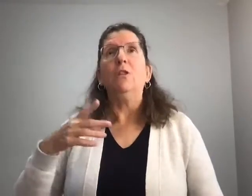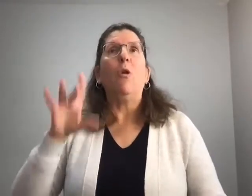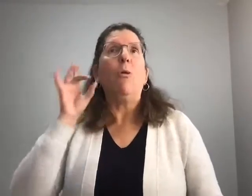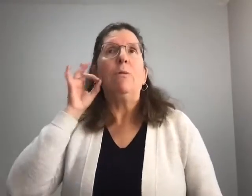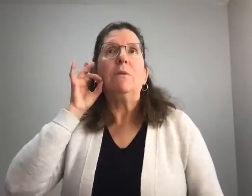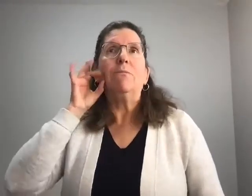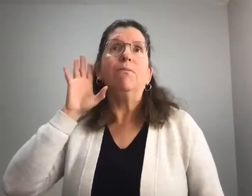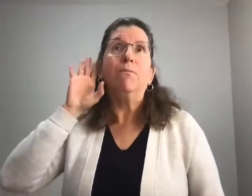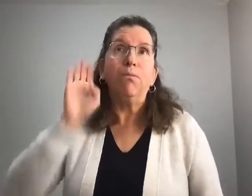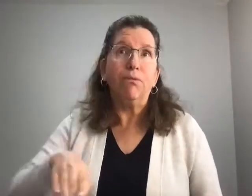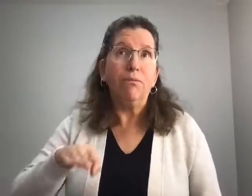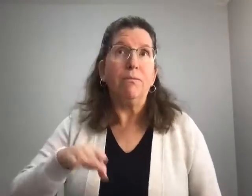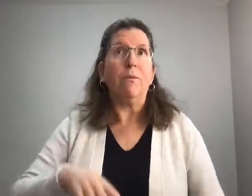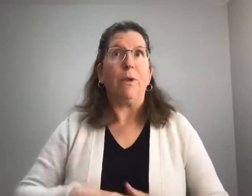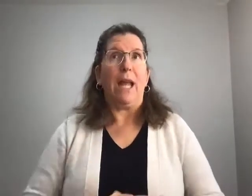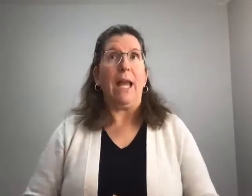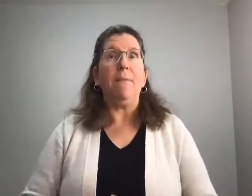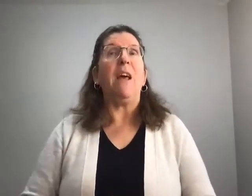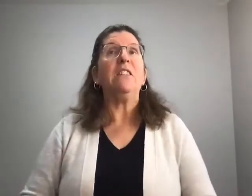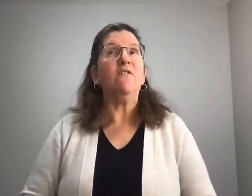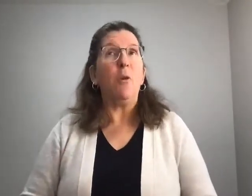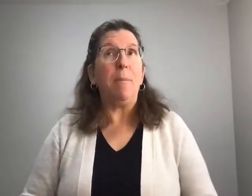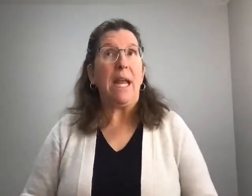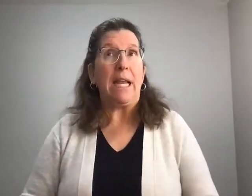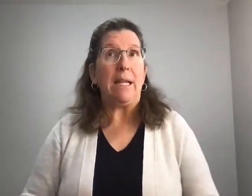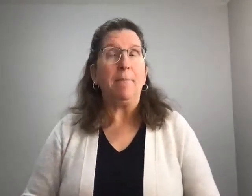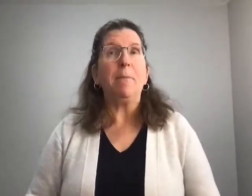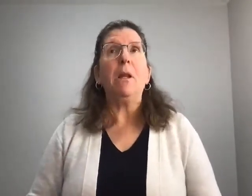so. Okay, that's for bee.